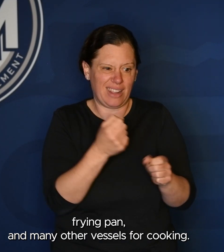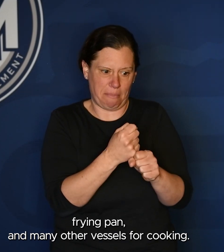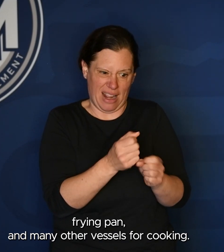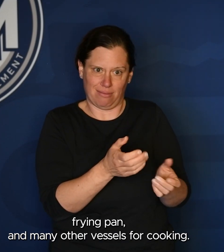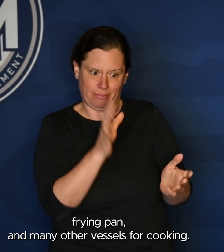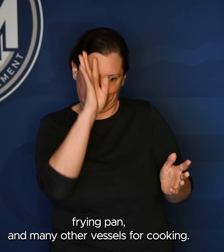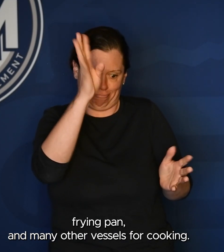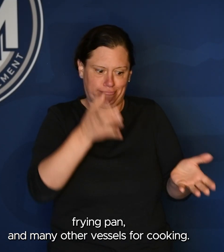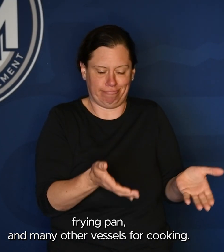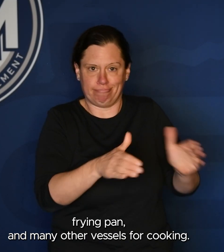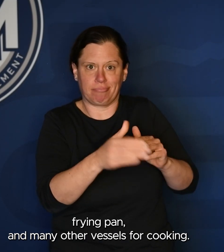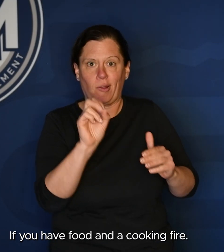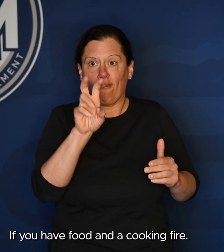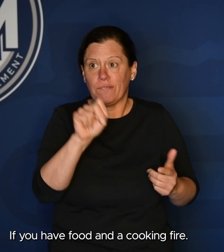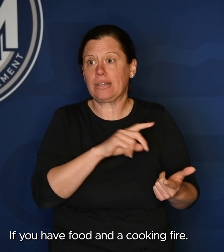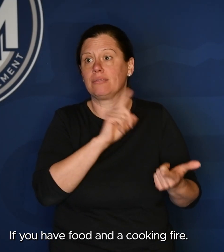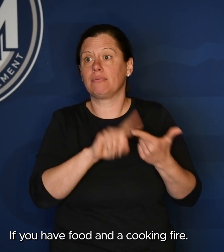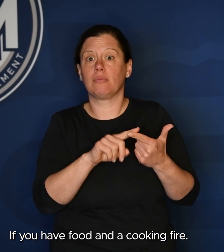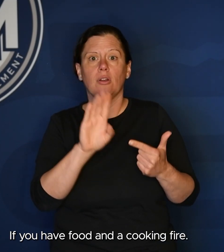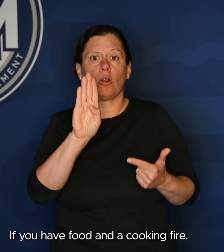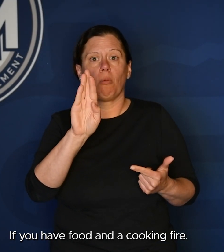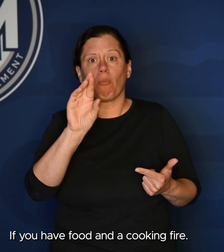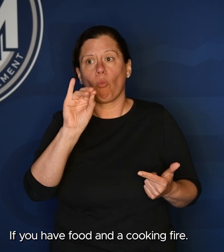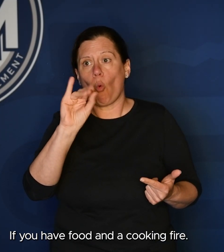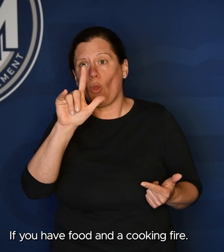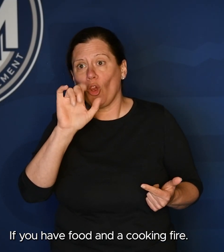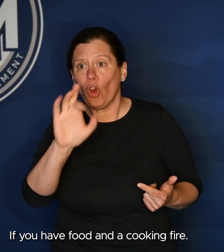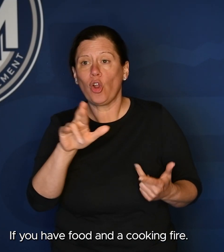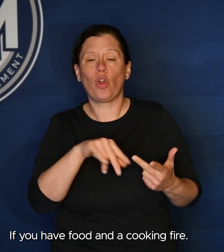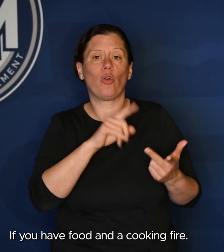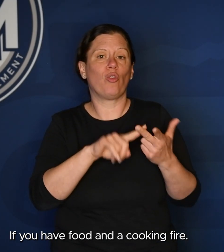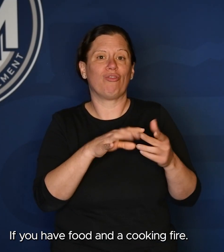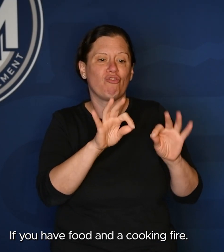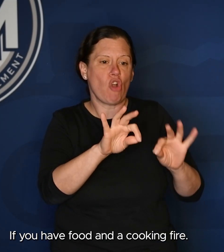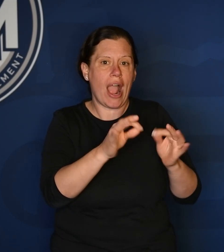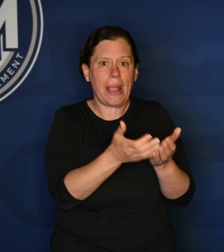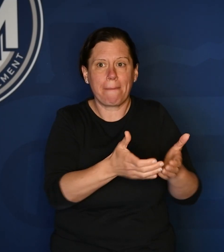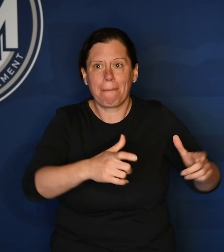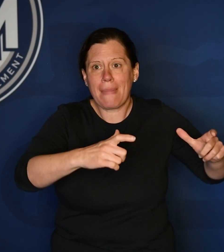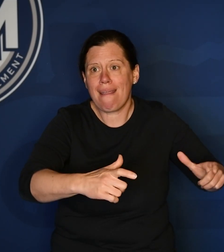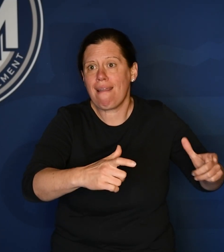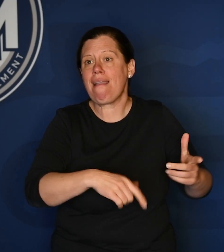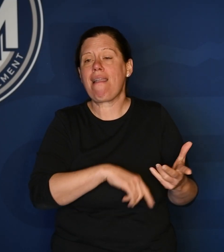other vessels for cooking if you have food and a cooking fire.